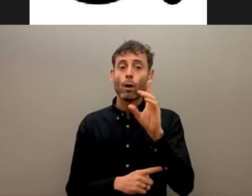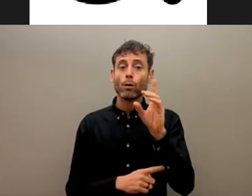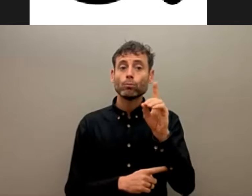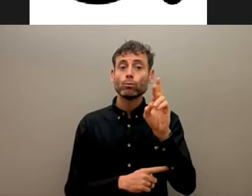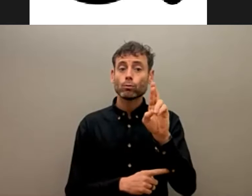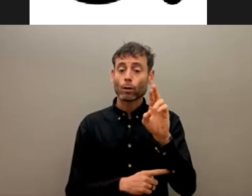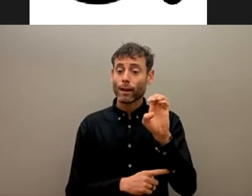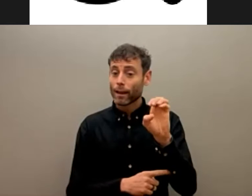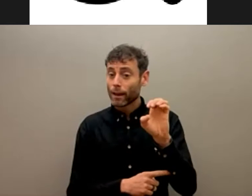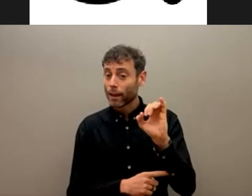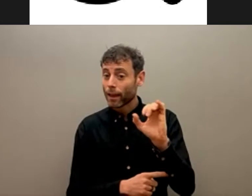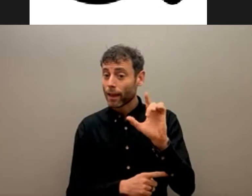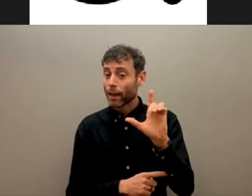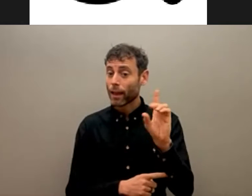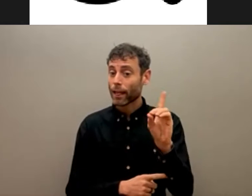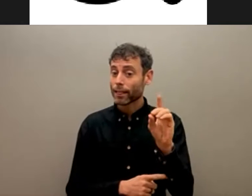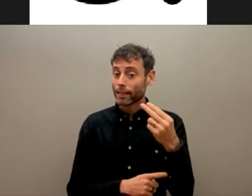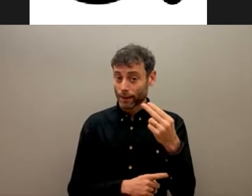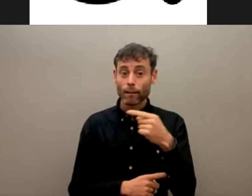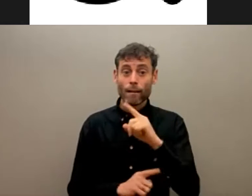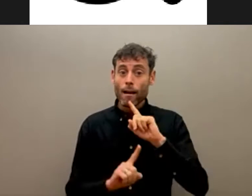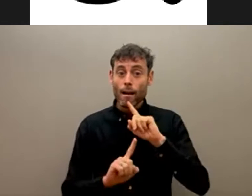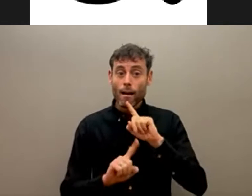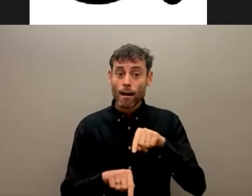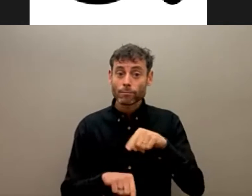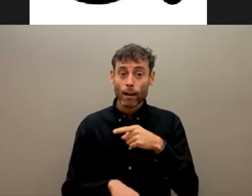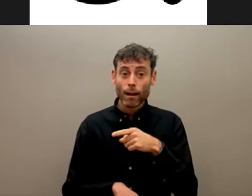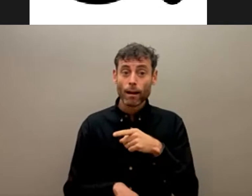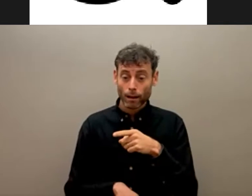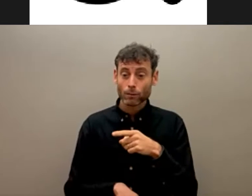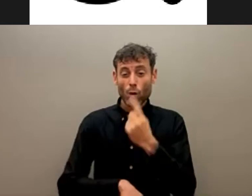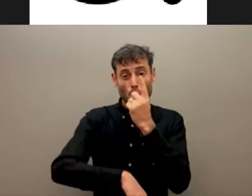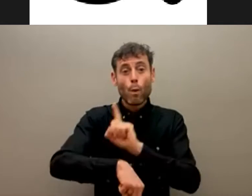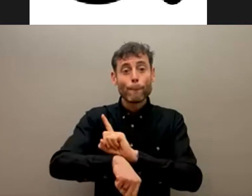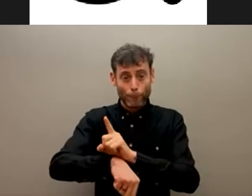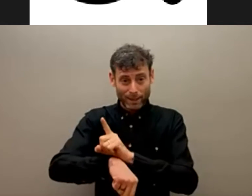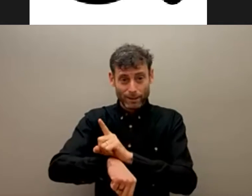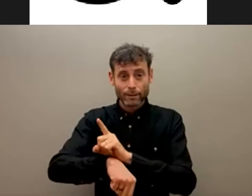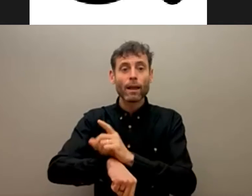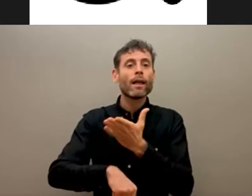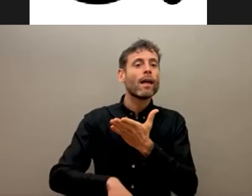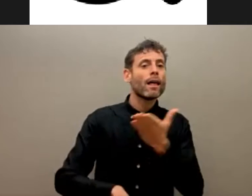now? Yeah. Can I give you a minute, and then I'm going to a minute then to Quay for one last question.